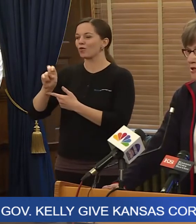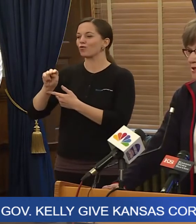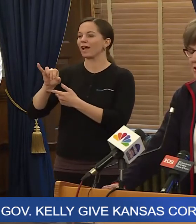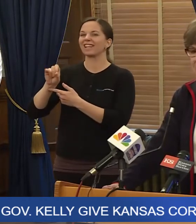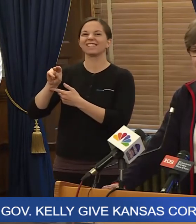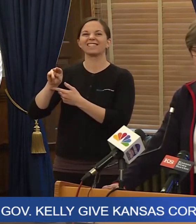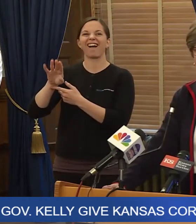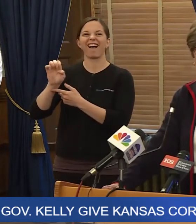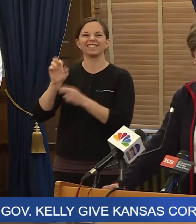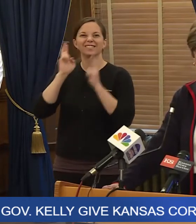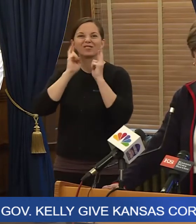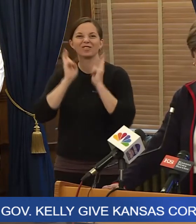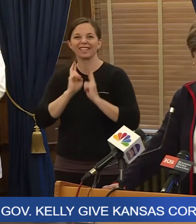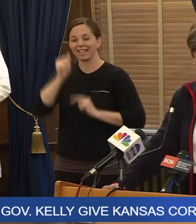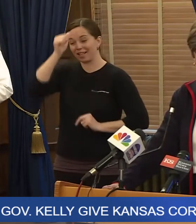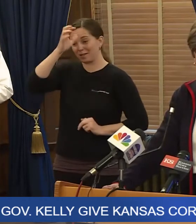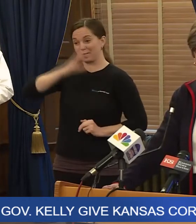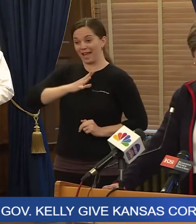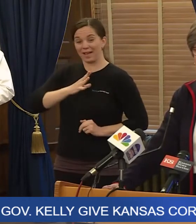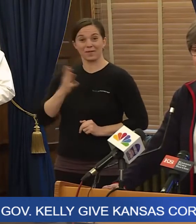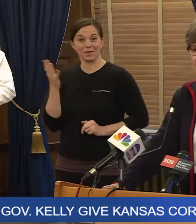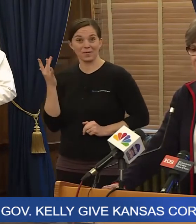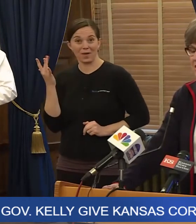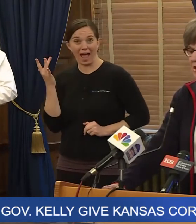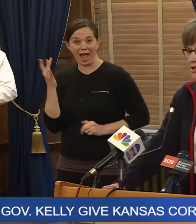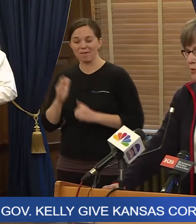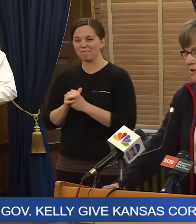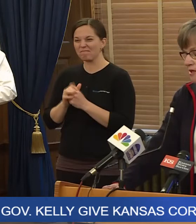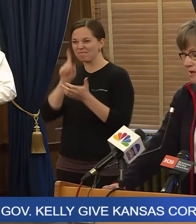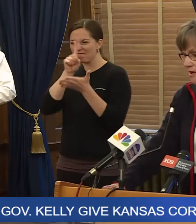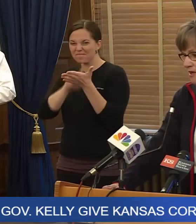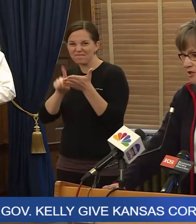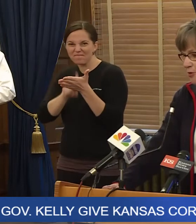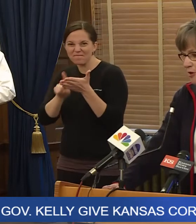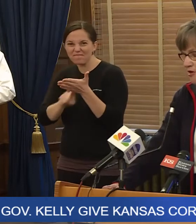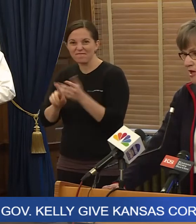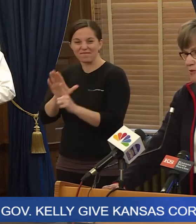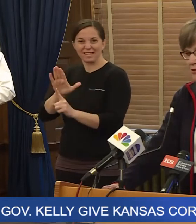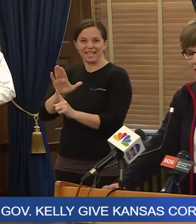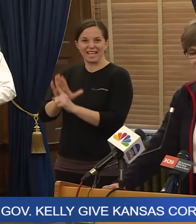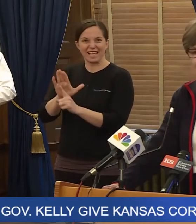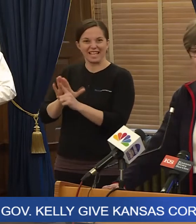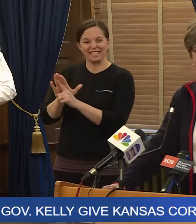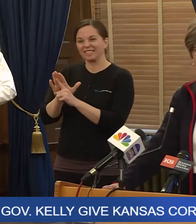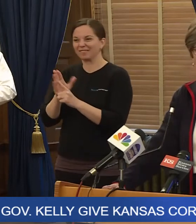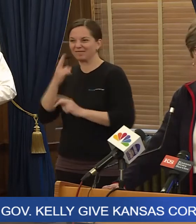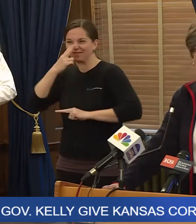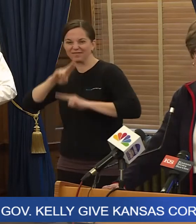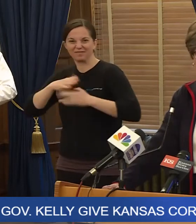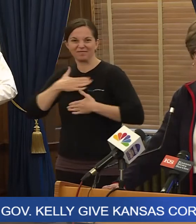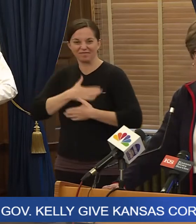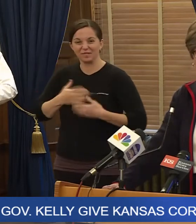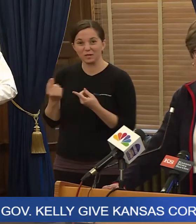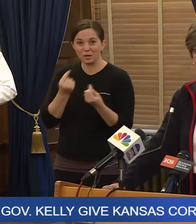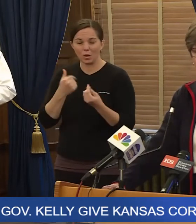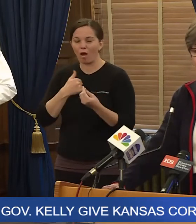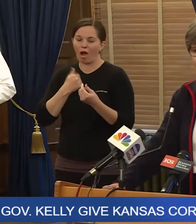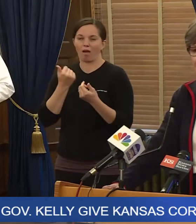I looked at the kinds of things he spent his spare time doing, I was